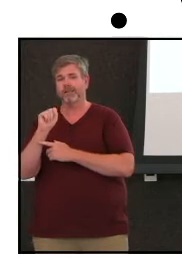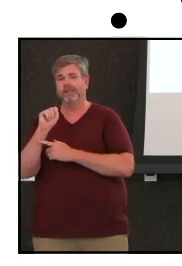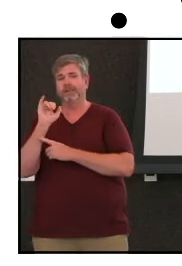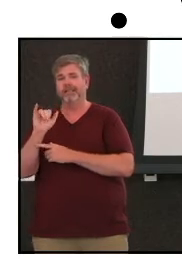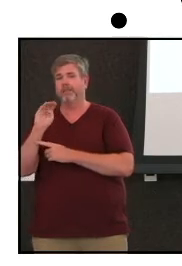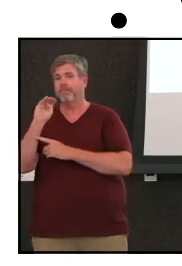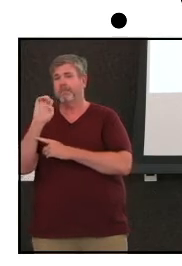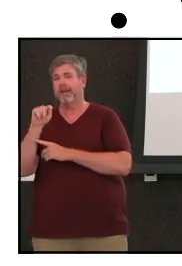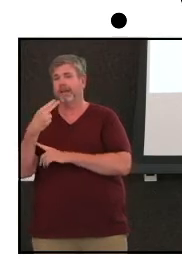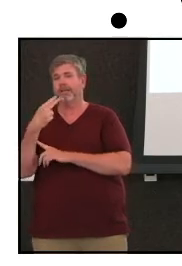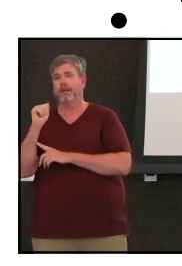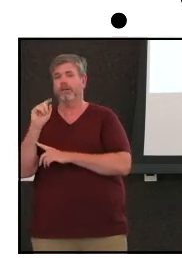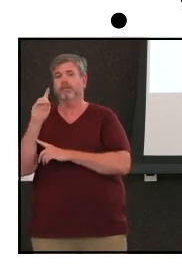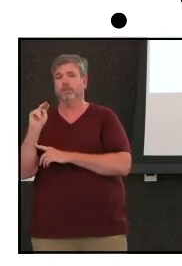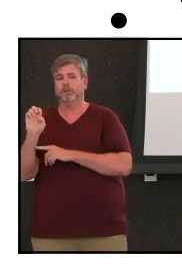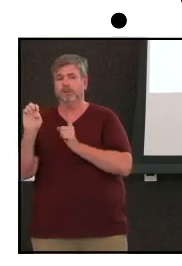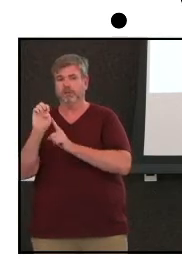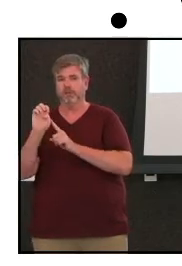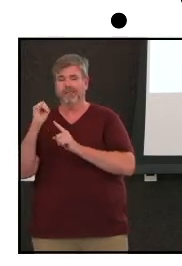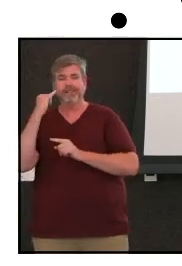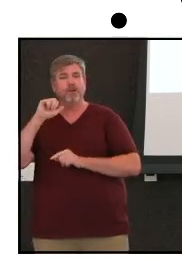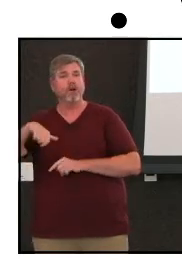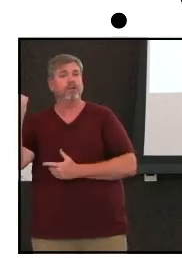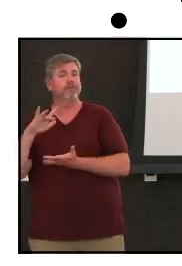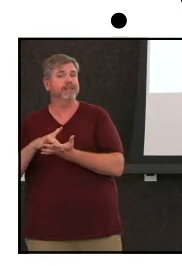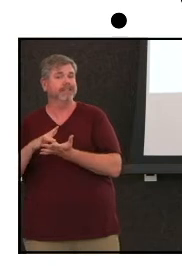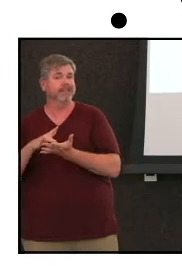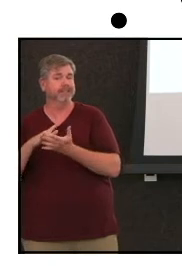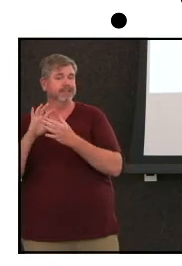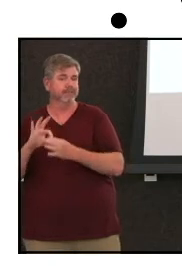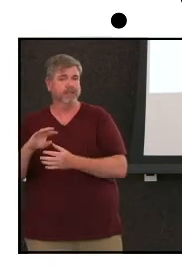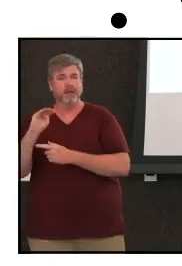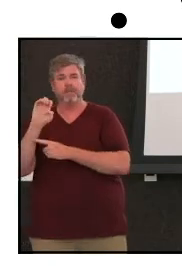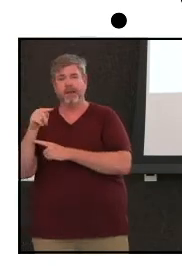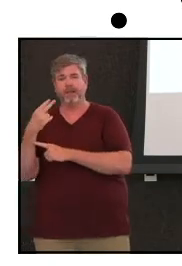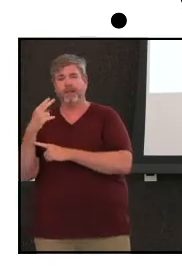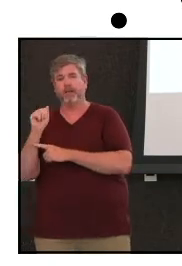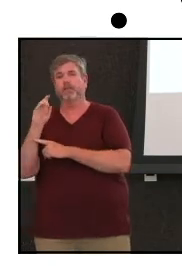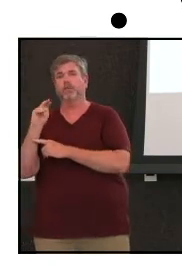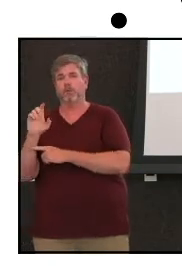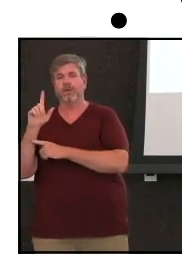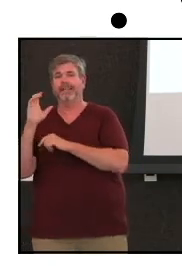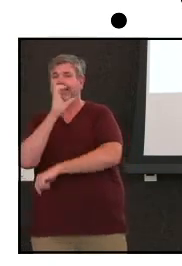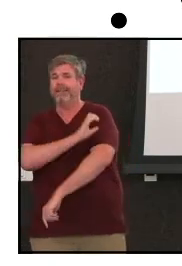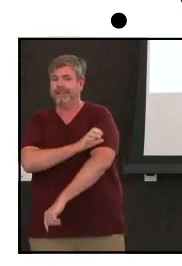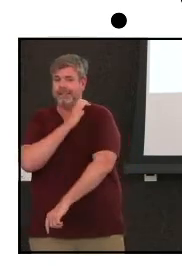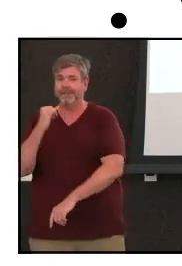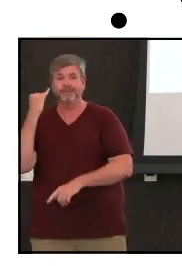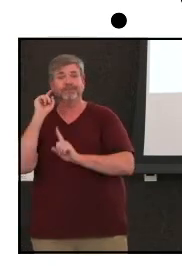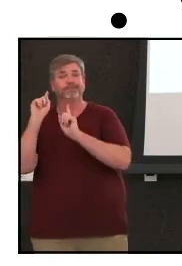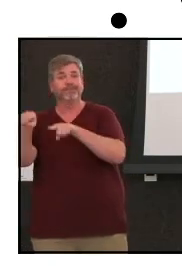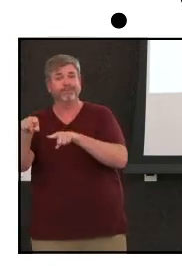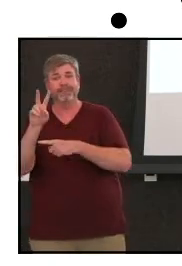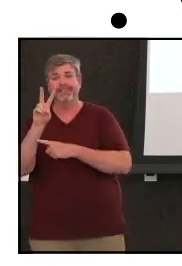There's buprenorphine, which is given by a specially licensed physician in any clinic. And there's Vivitrol, which is not an opioid,